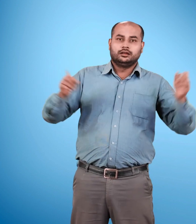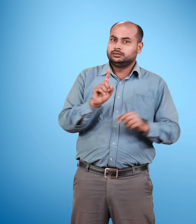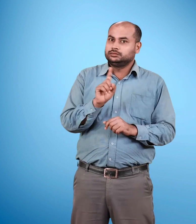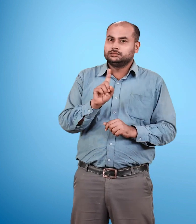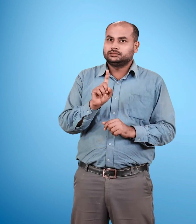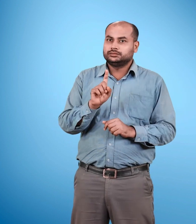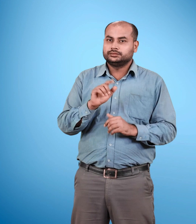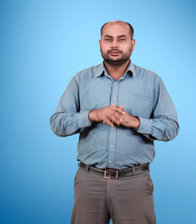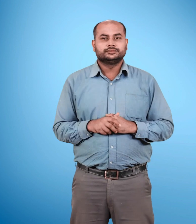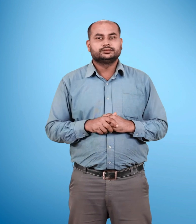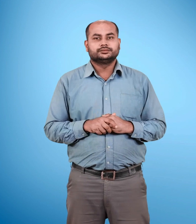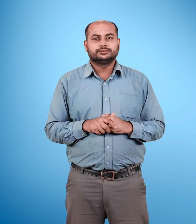water.